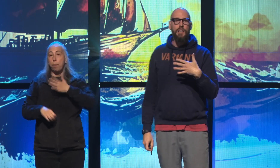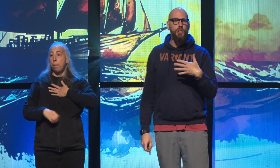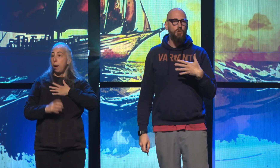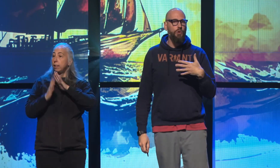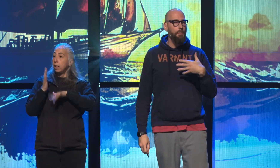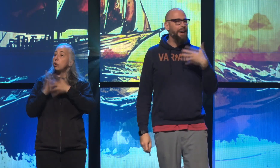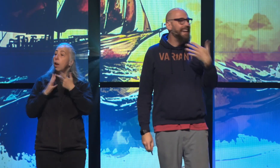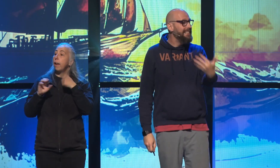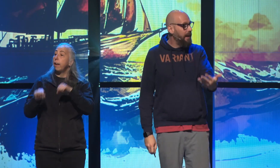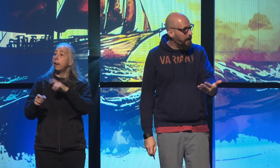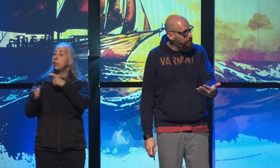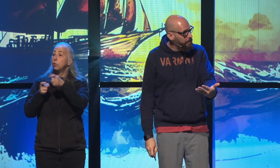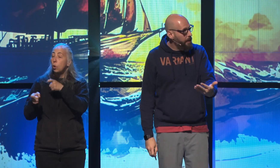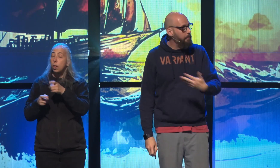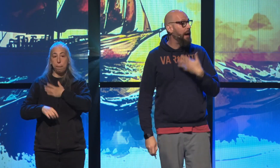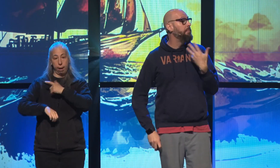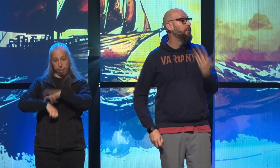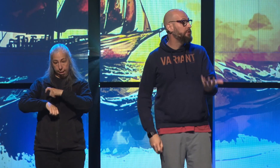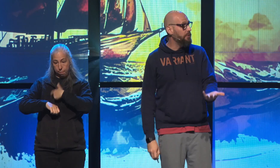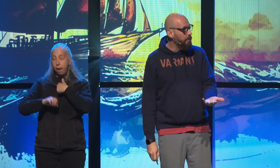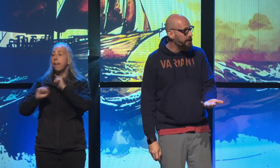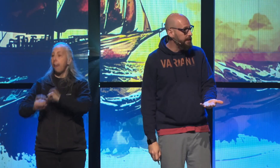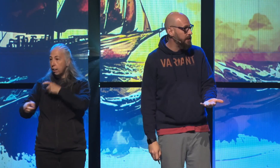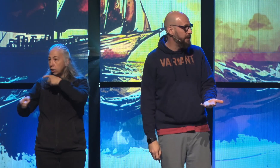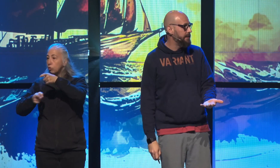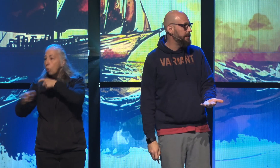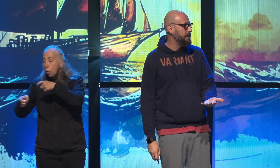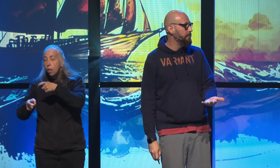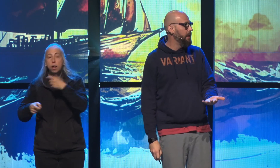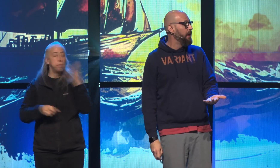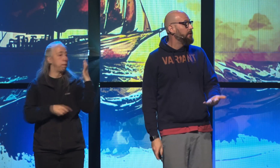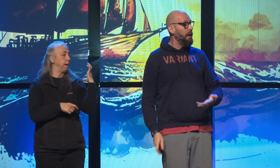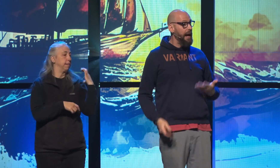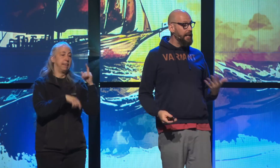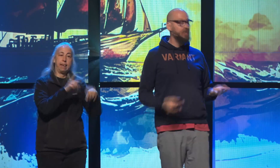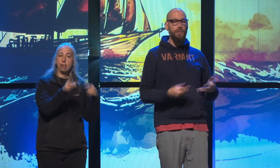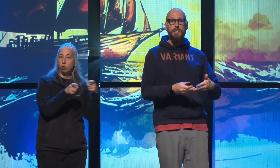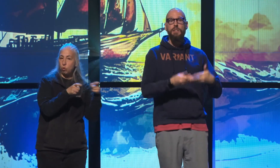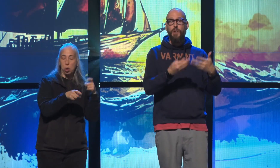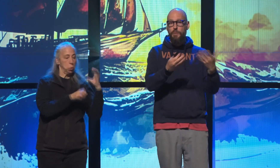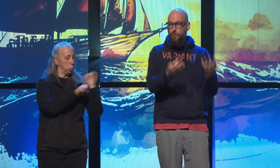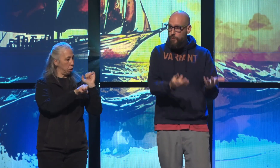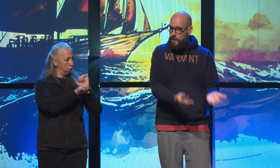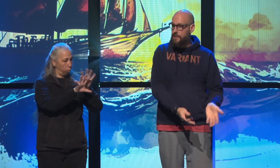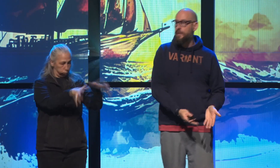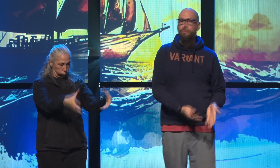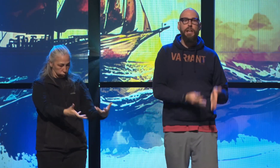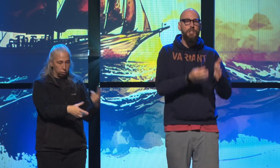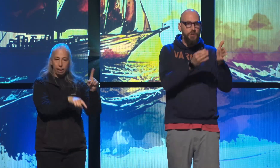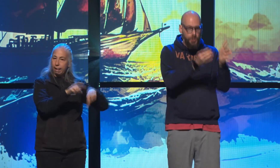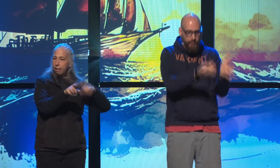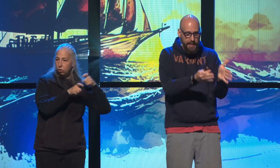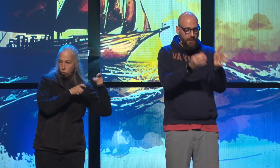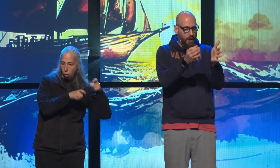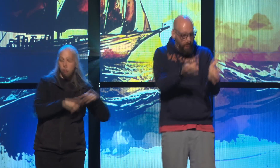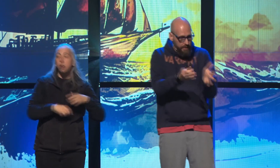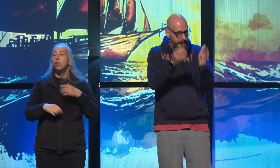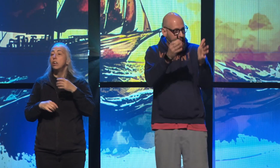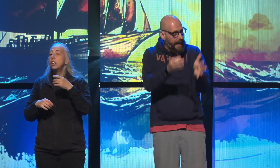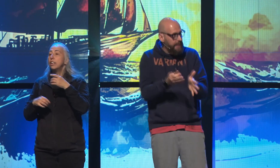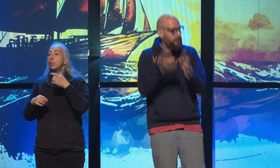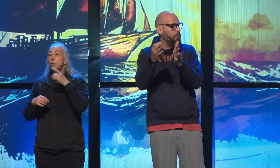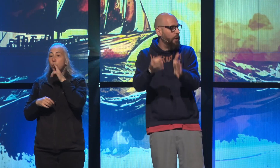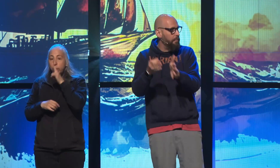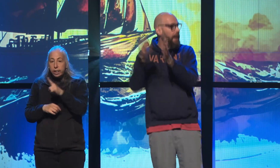I can control my time, my personal organization system, so I can start to develop a realistic plan to address all